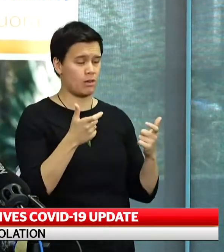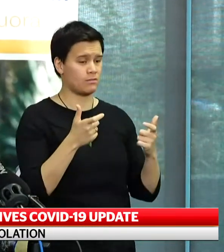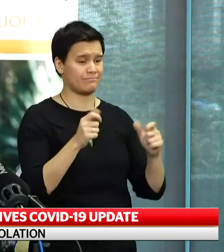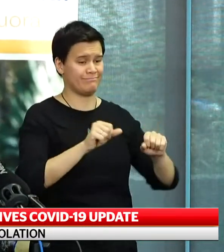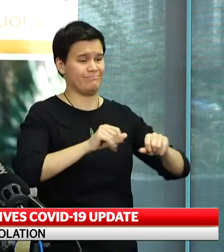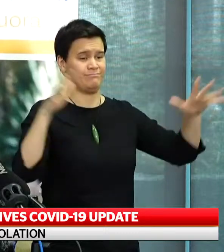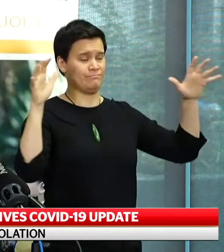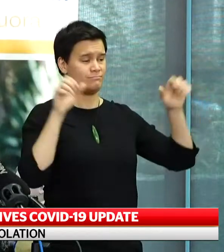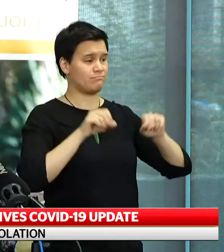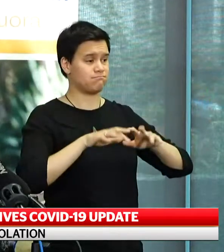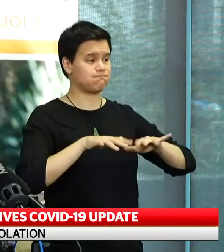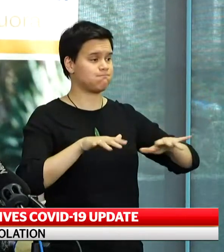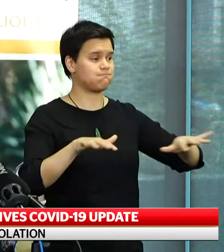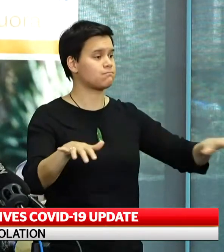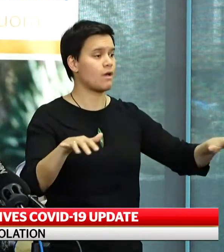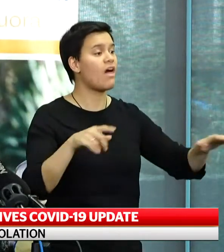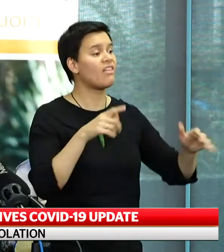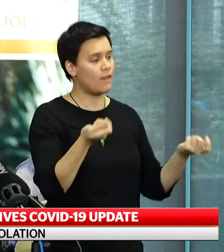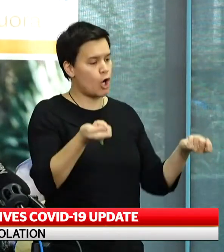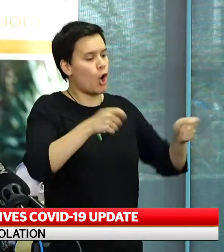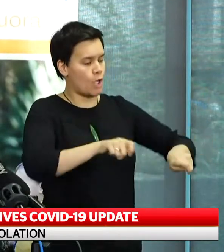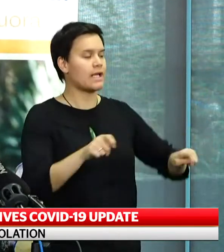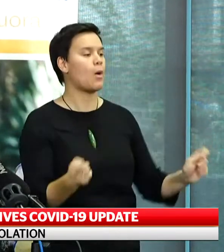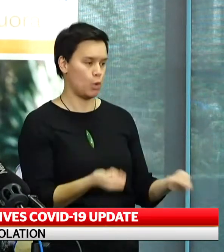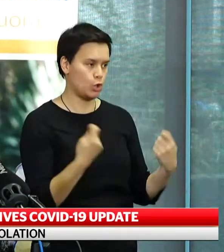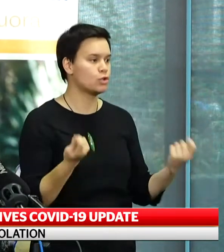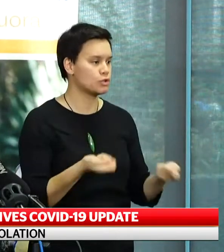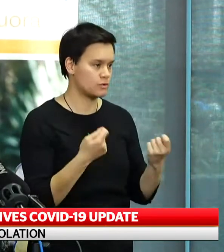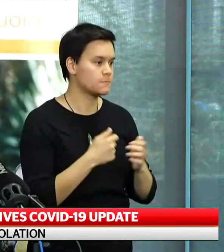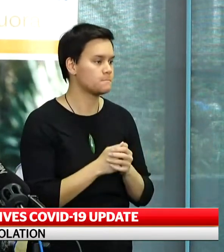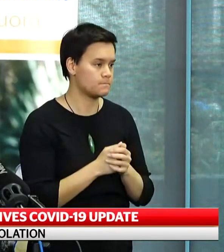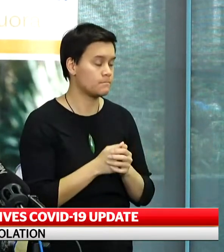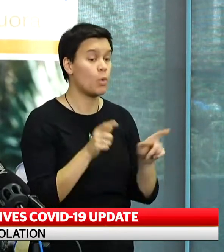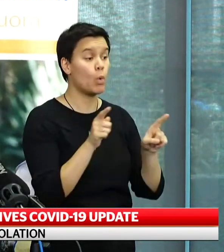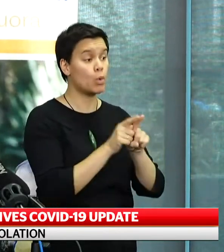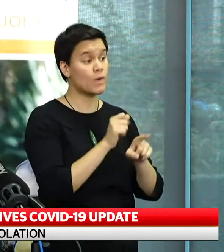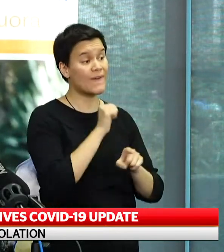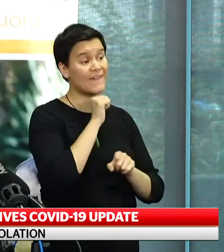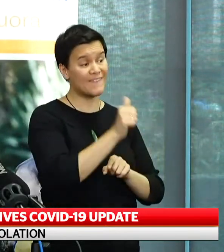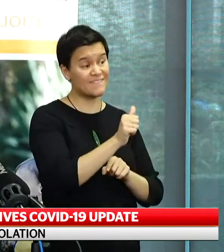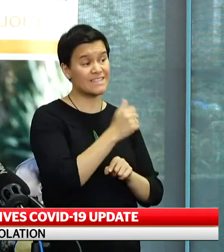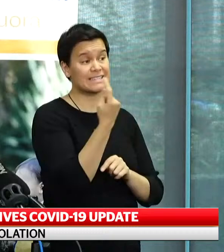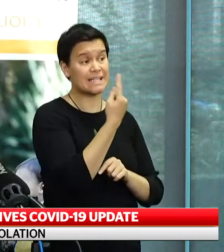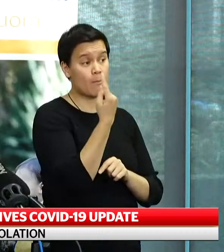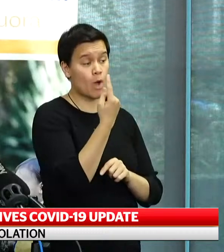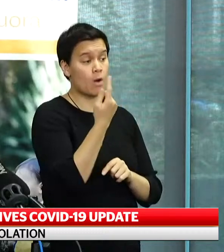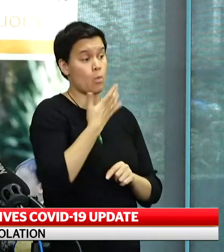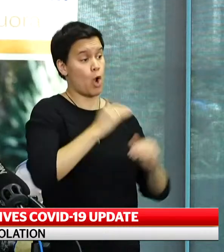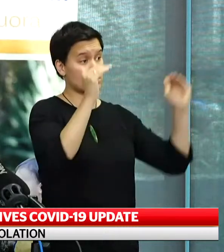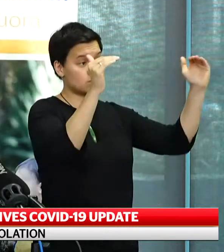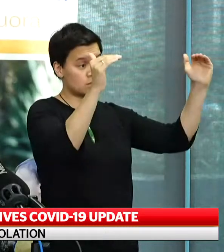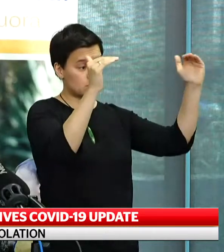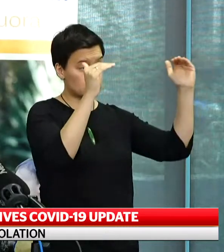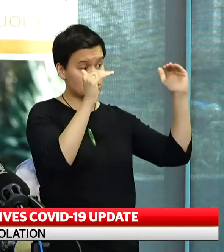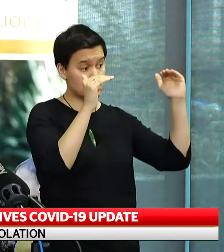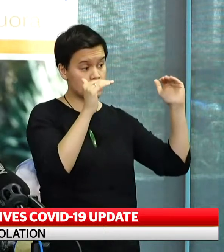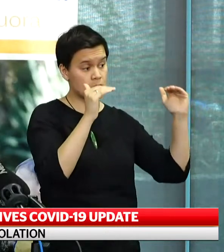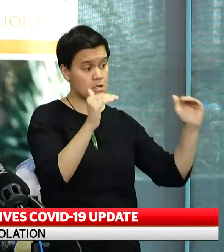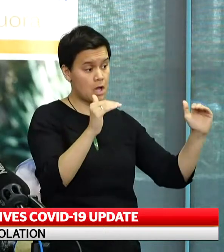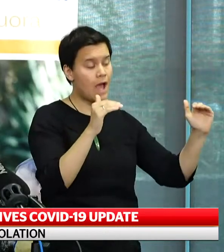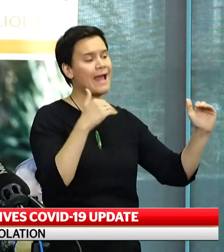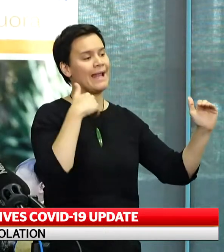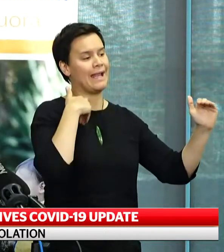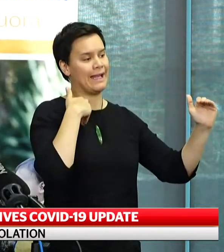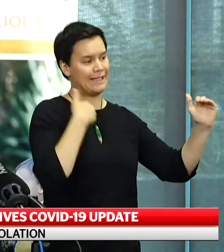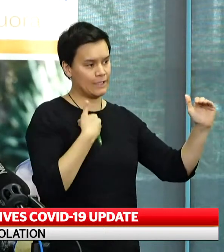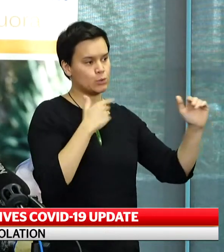tracing. It also emphasises the importance of, if you are going to move with those sorts of measures, to do it sooner rather than later.